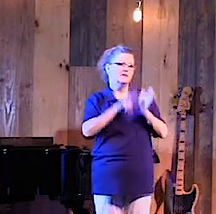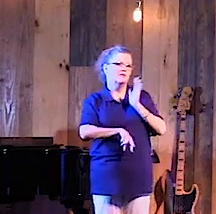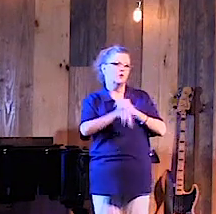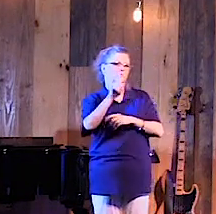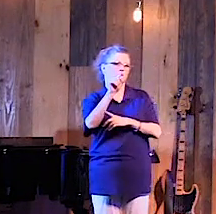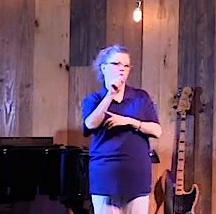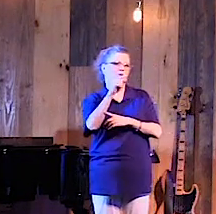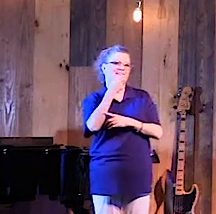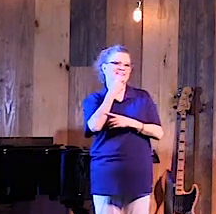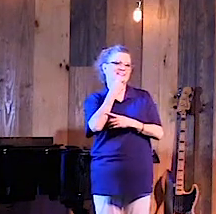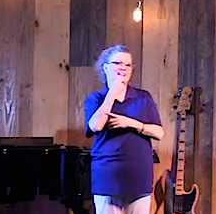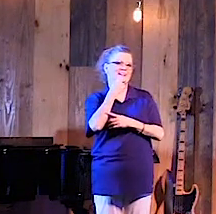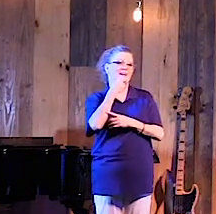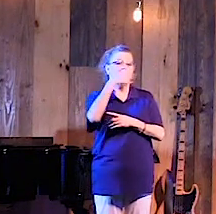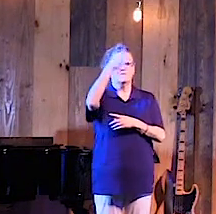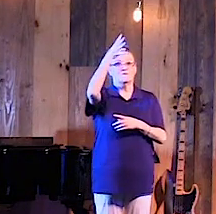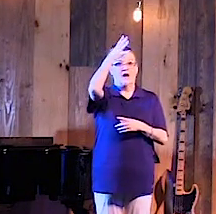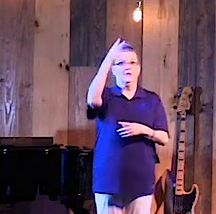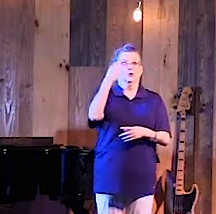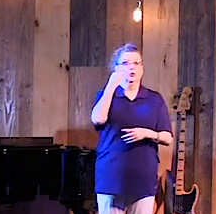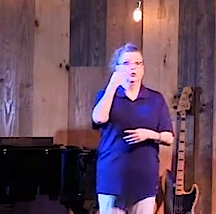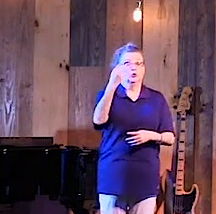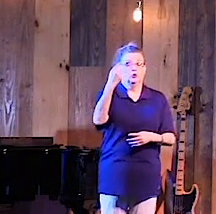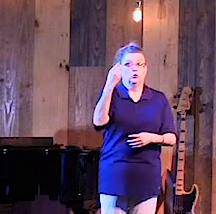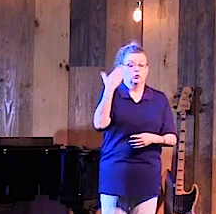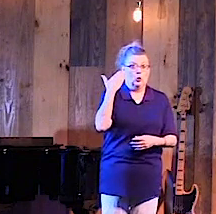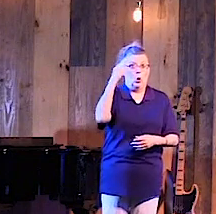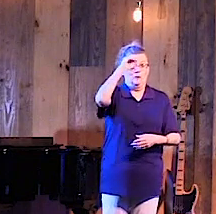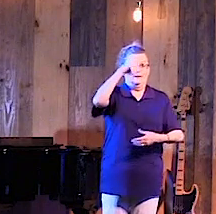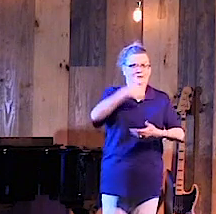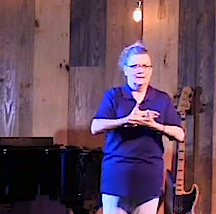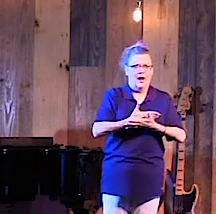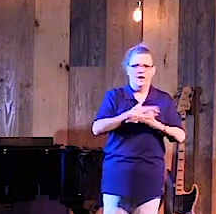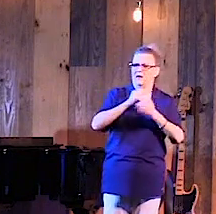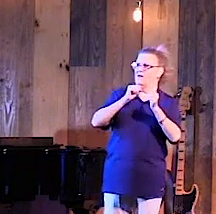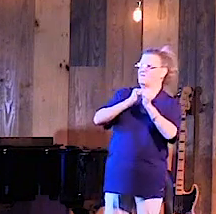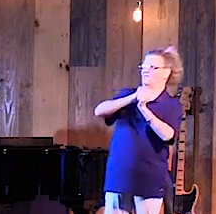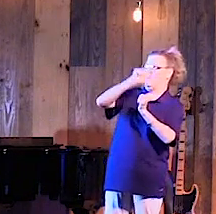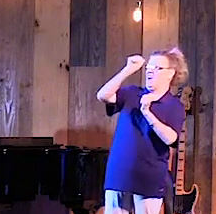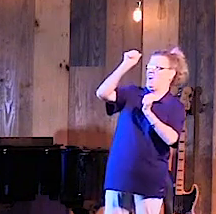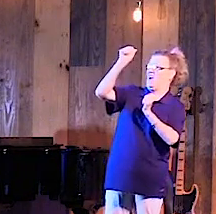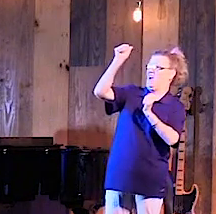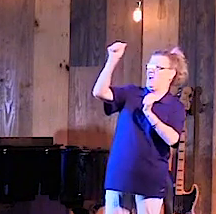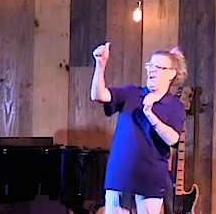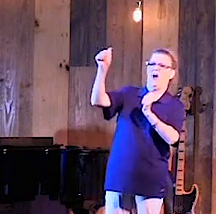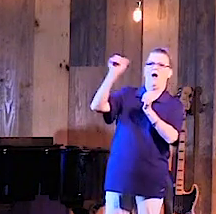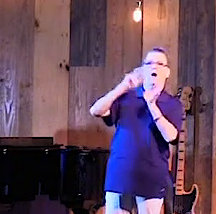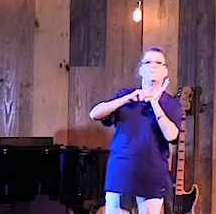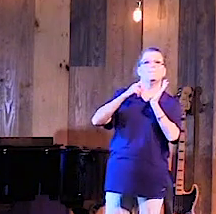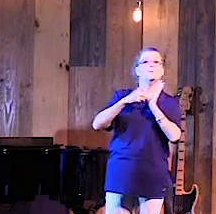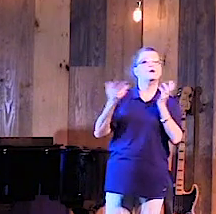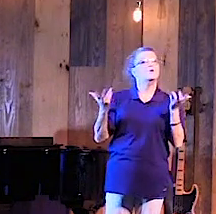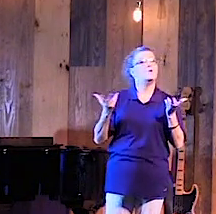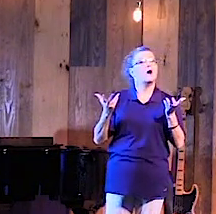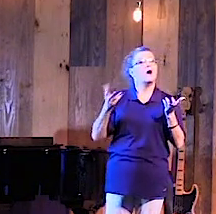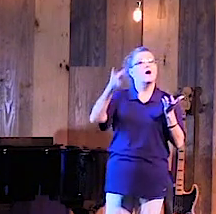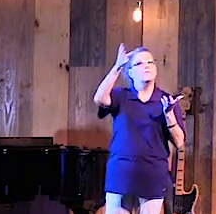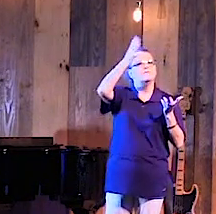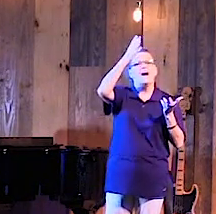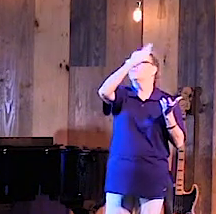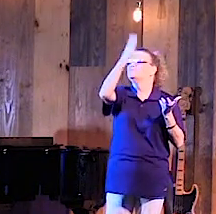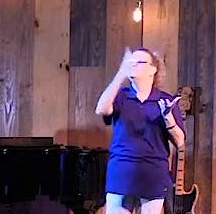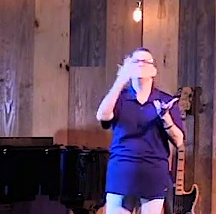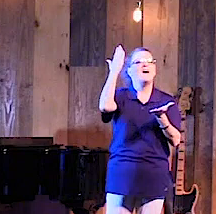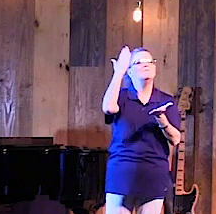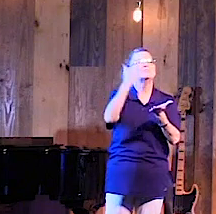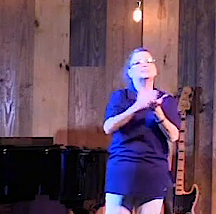father saw his son. He saw his son even though he was a long way off. And that tells me that the father never stops drawing. The father